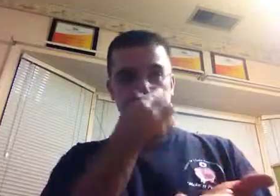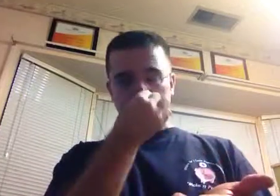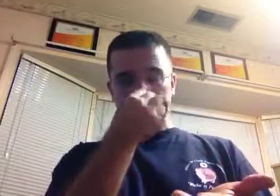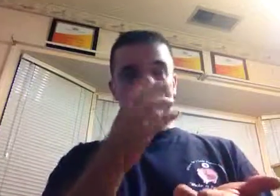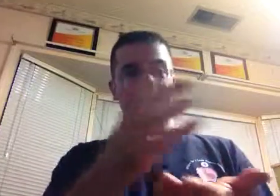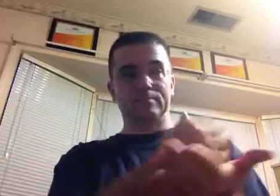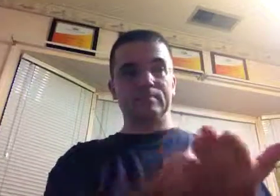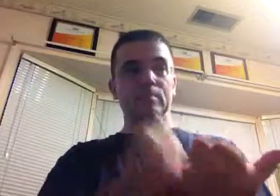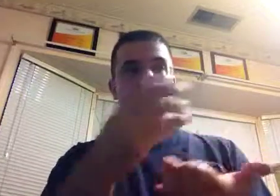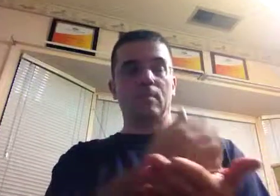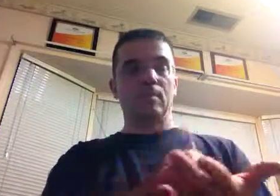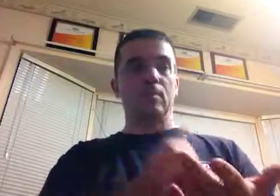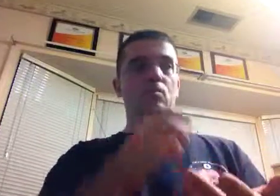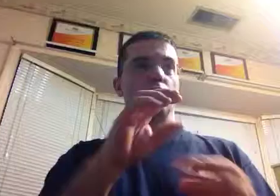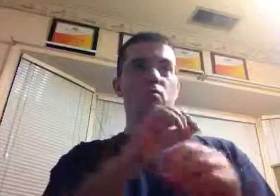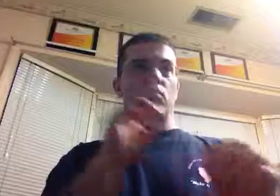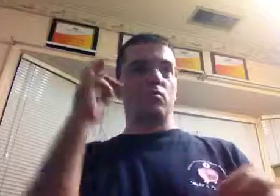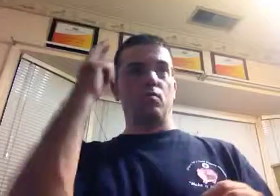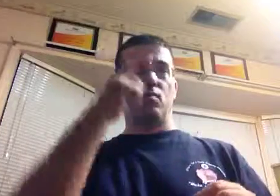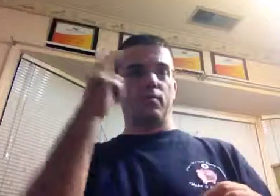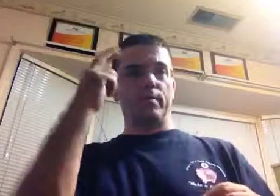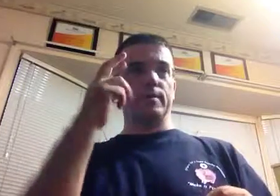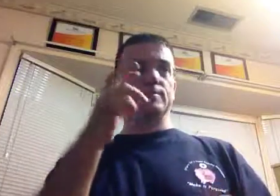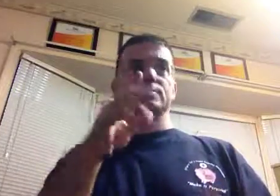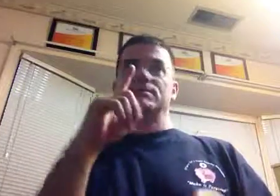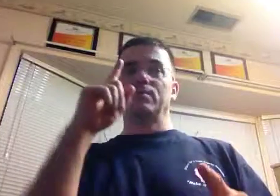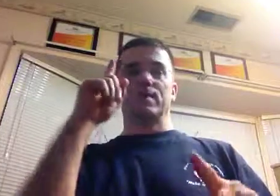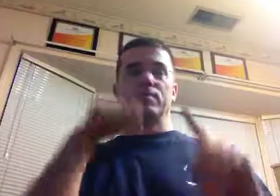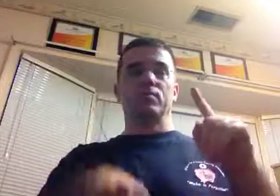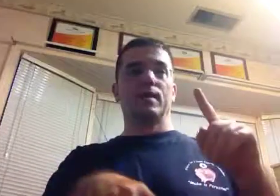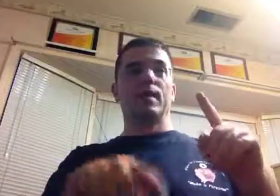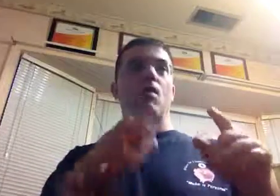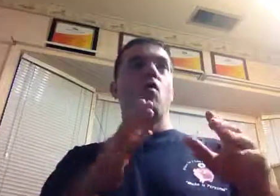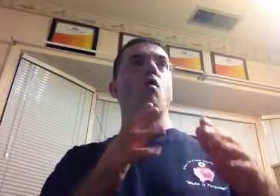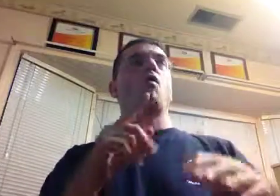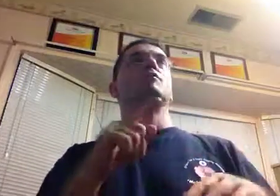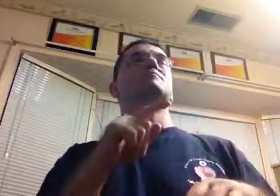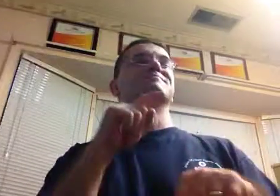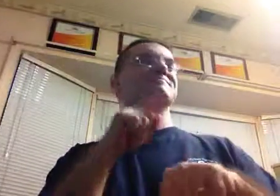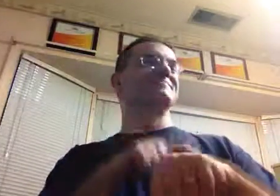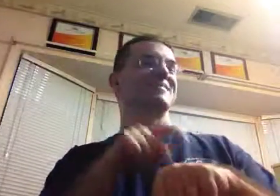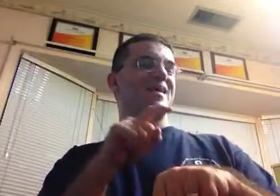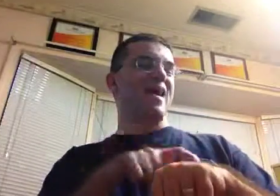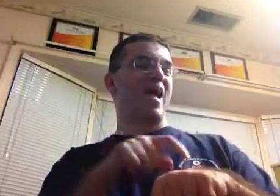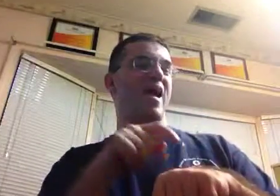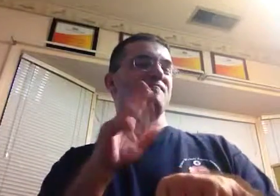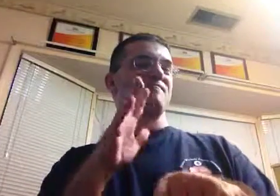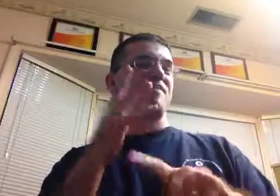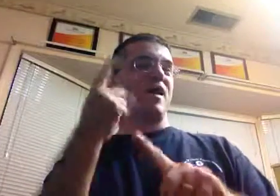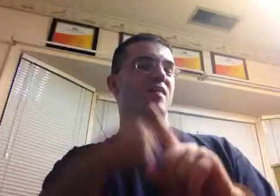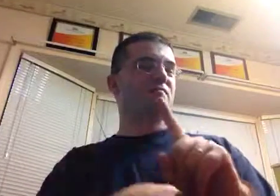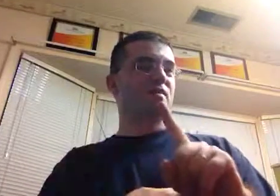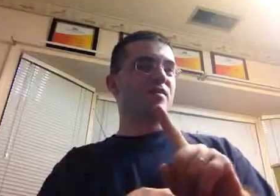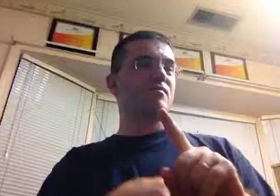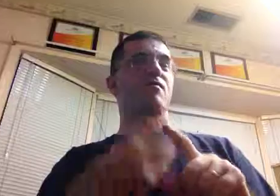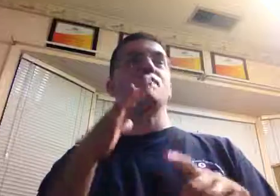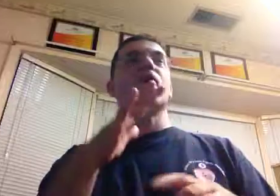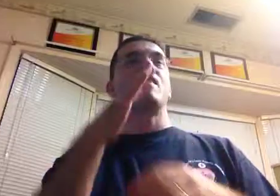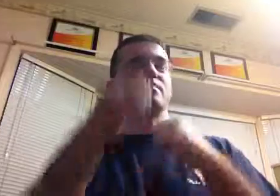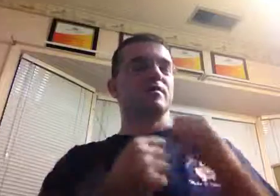there's no reason at all that someone that you can't, over time, you know, like over a 5-year process, and say, all right, I'm going to